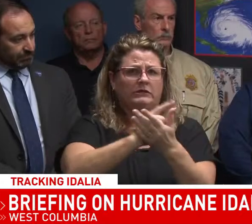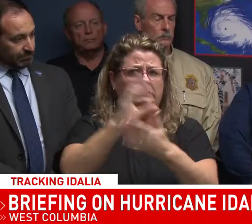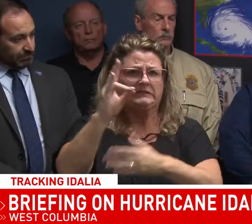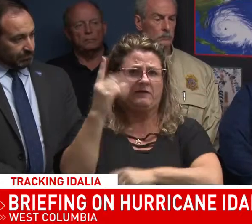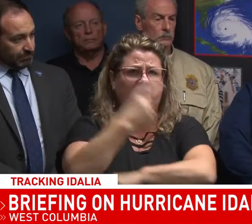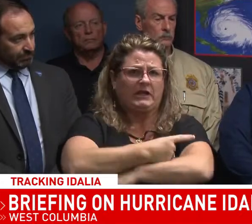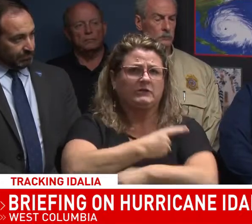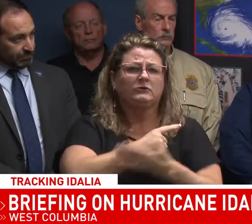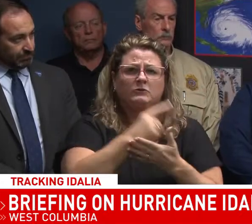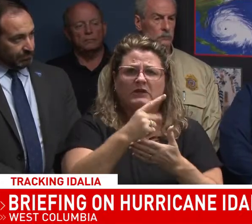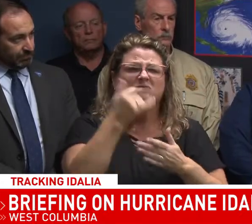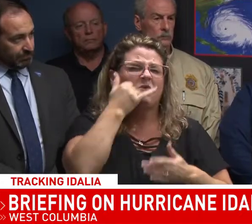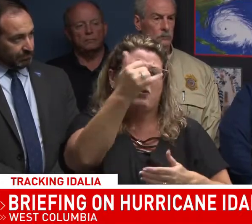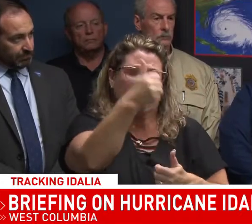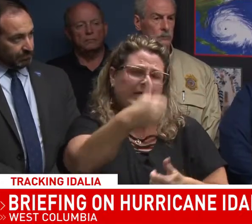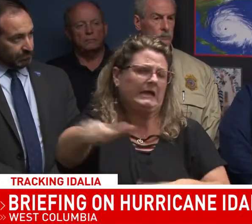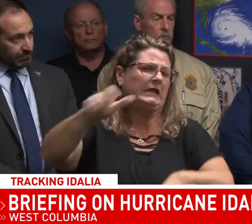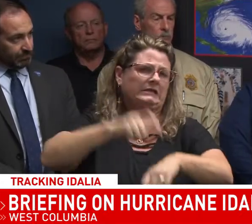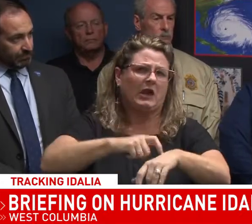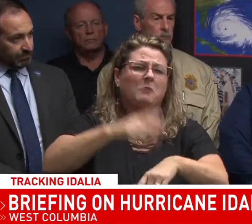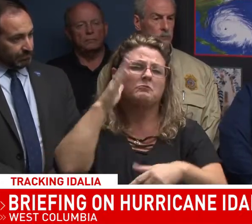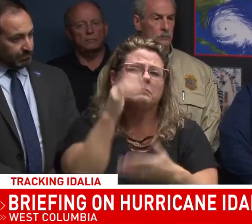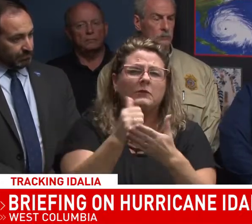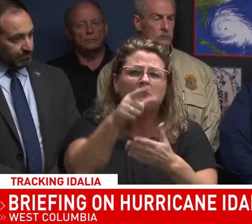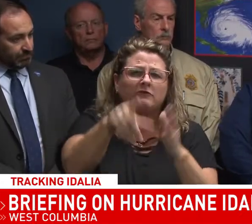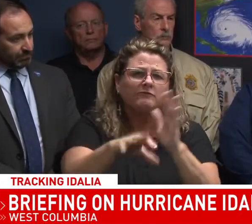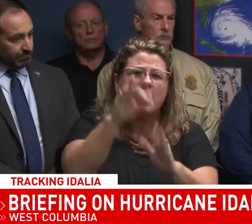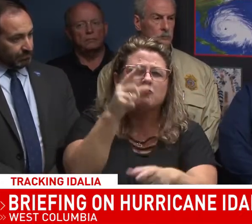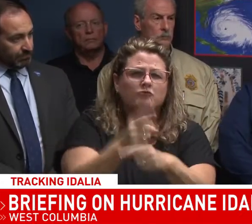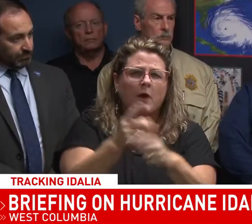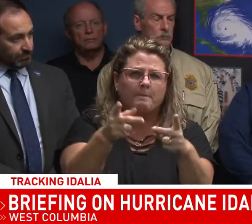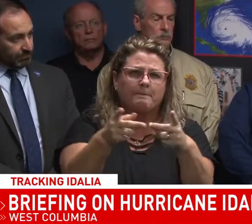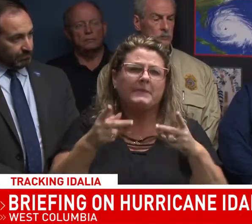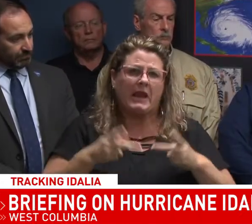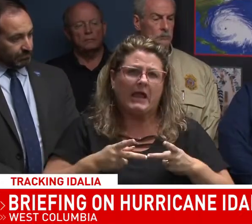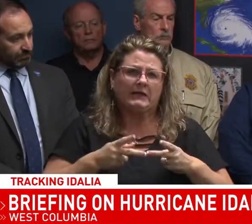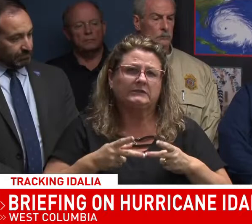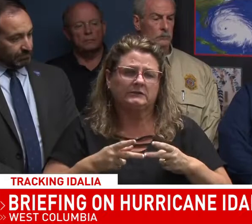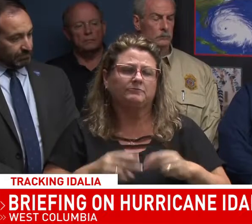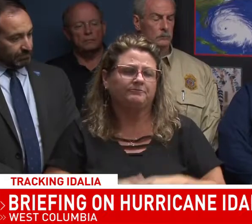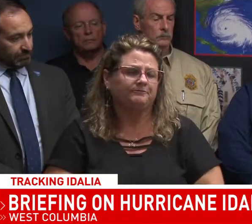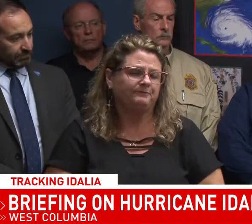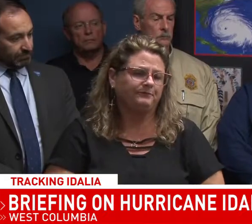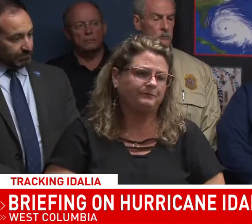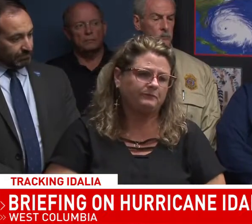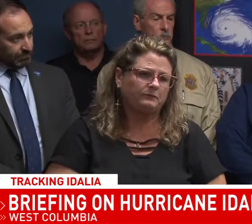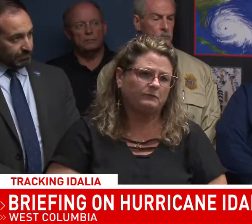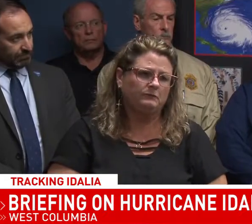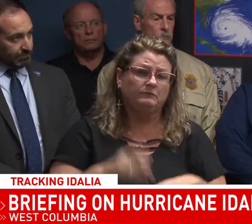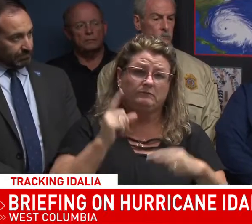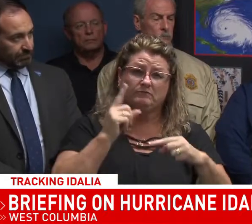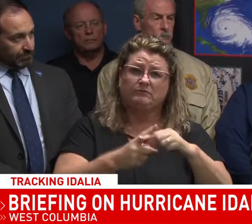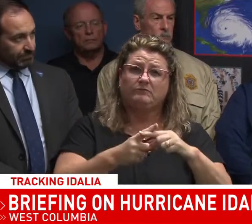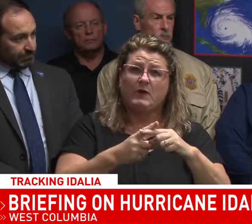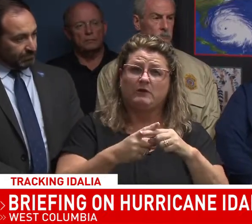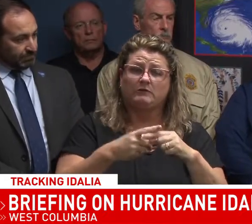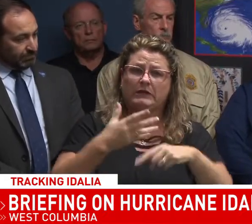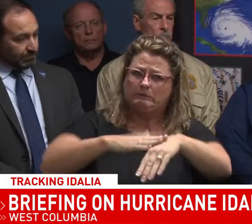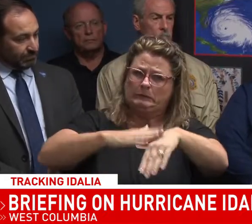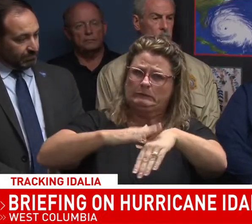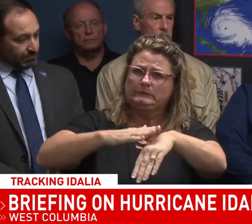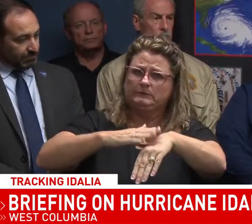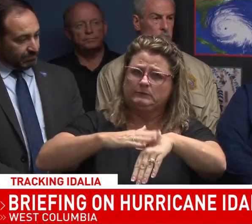anytime, and we will try to find you a place where you can go where you can get that guaranteed electric supply. In addition, just a couple of